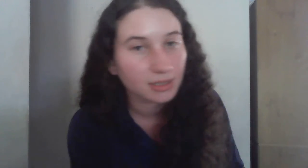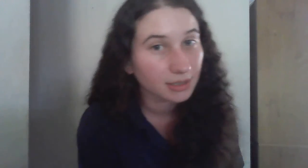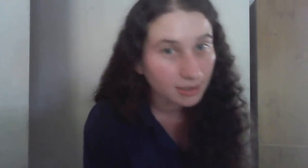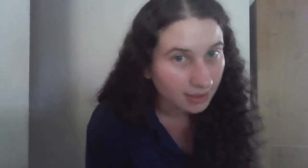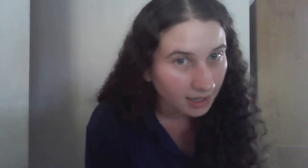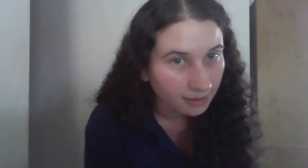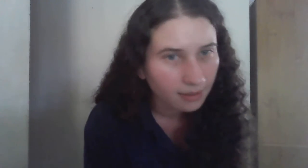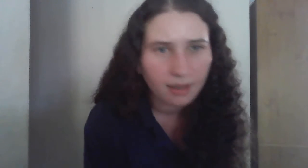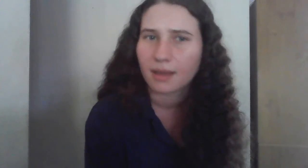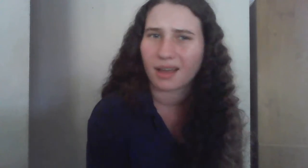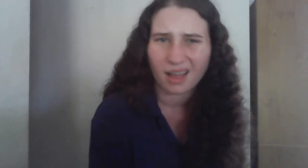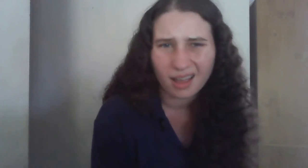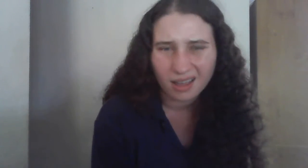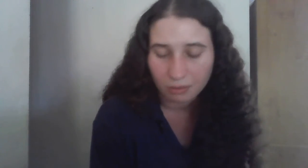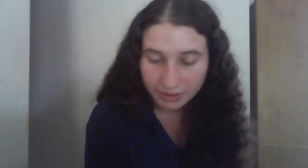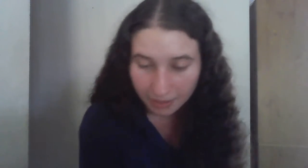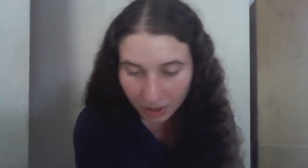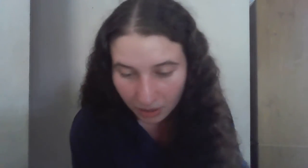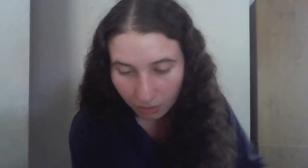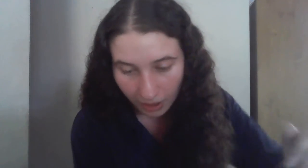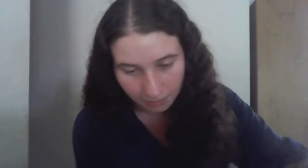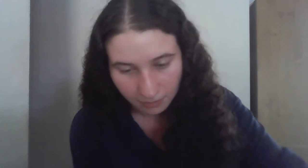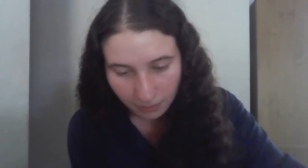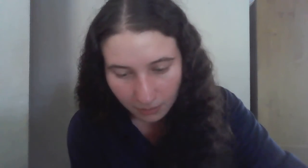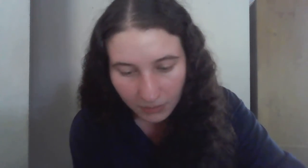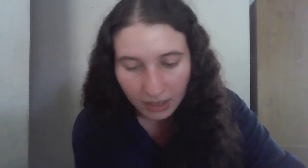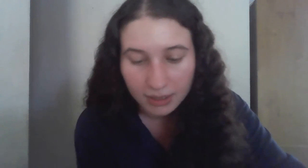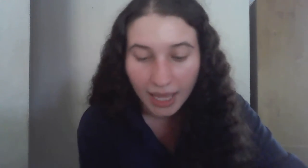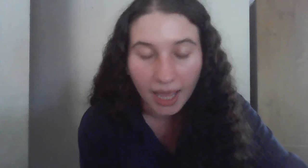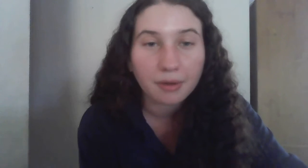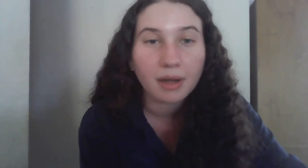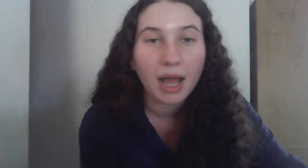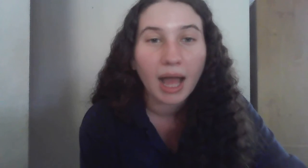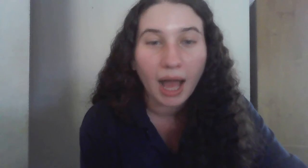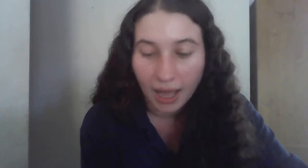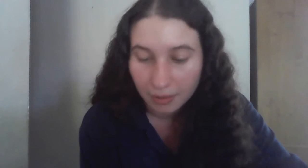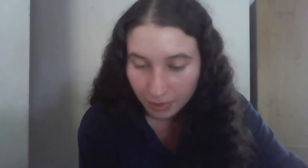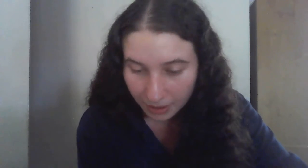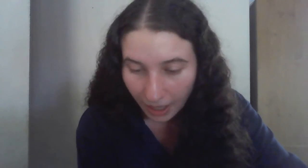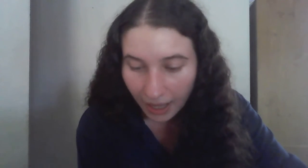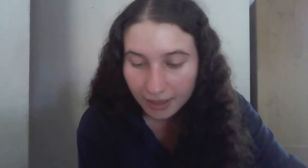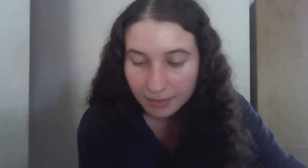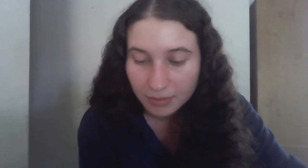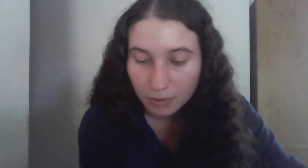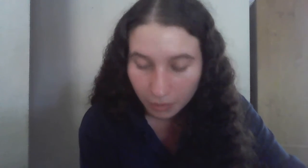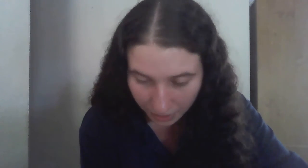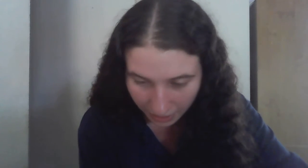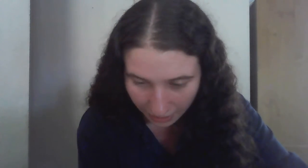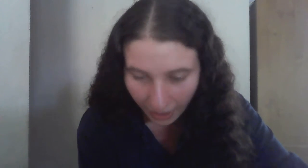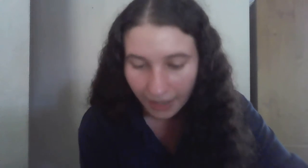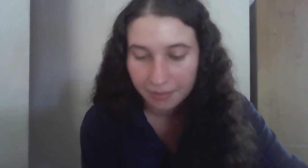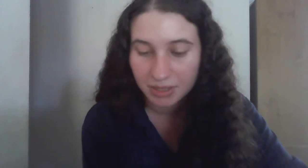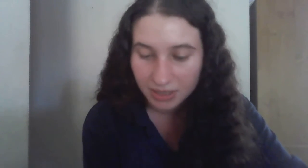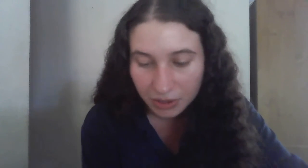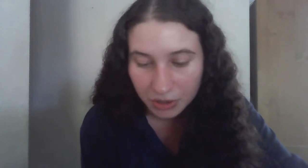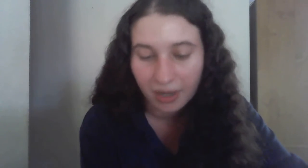is desired. Huh? What does that mean? Okay. Now, I work. I am working. I am a teacher.